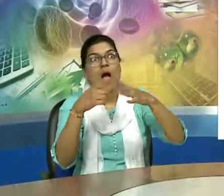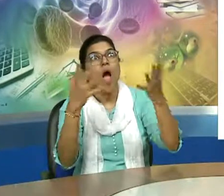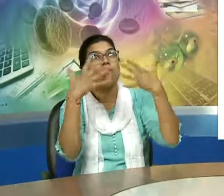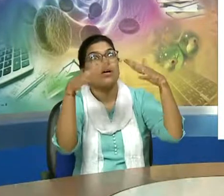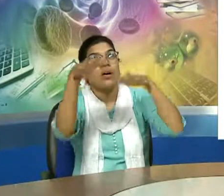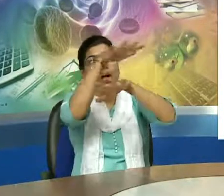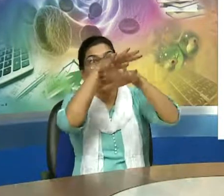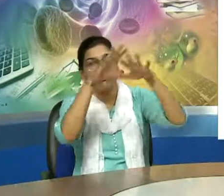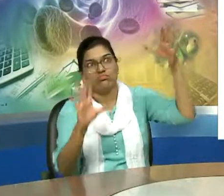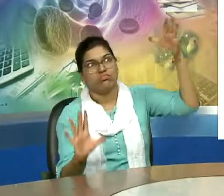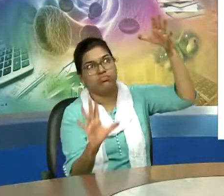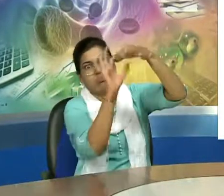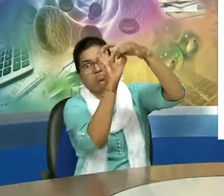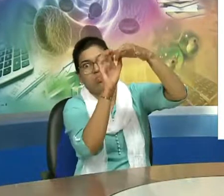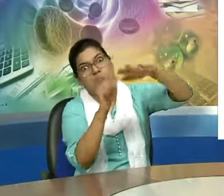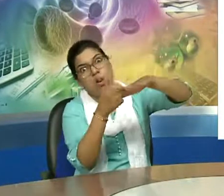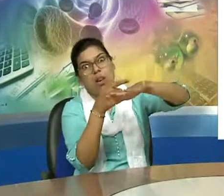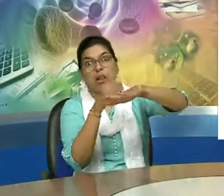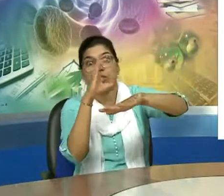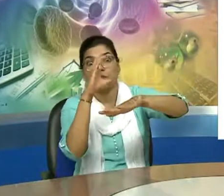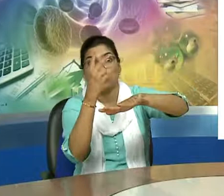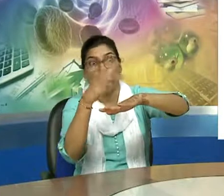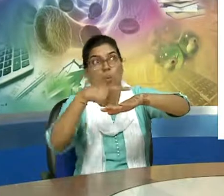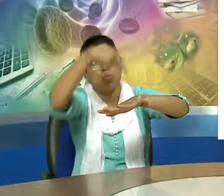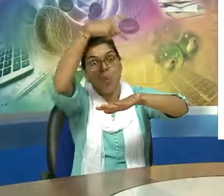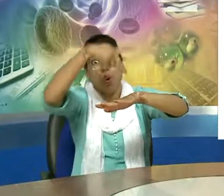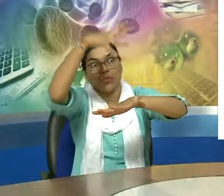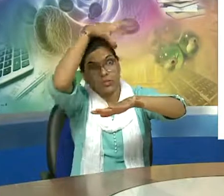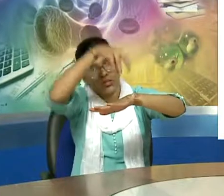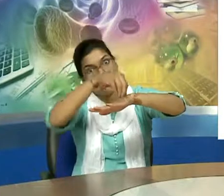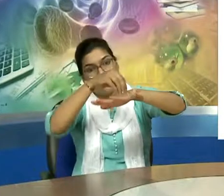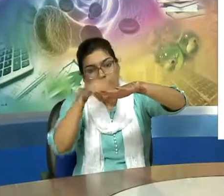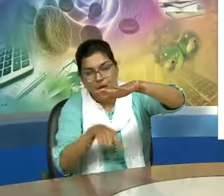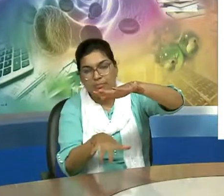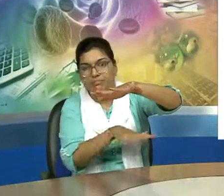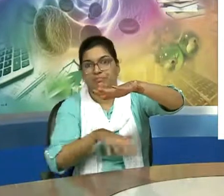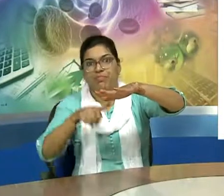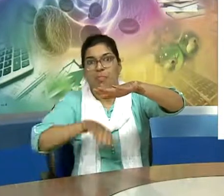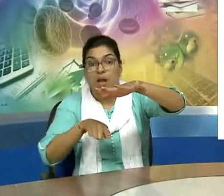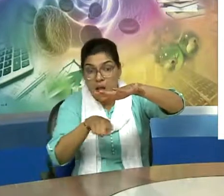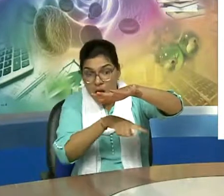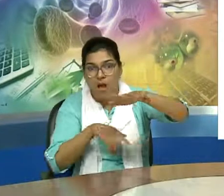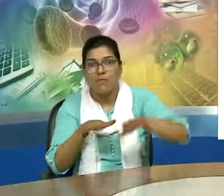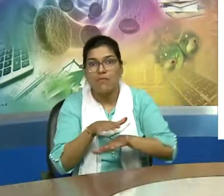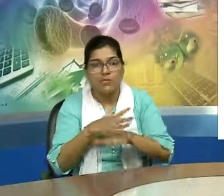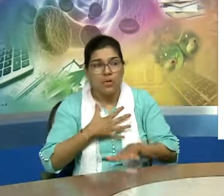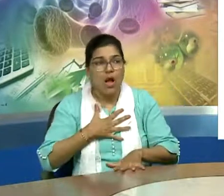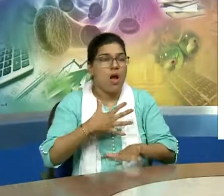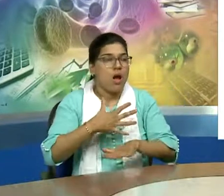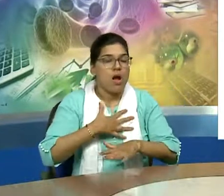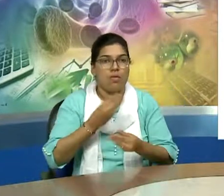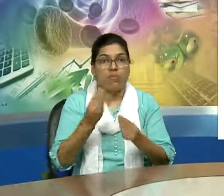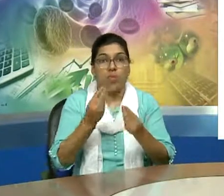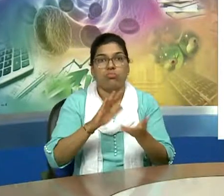similar is the condition which occurs because of eutrophication. The fish or the animals, aquatic animals which